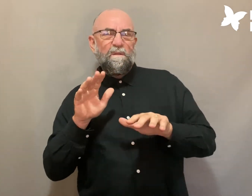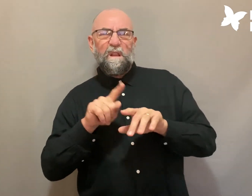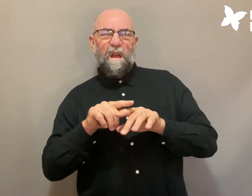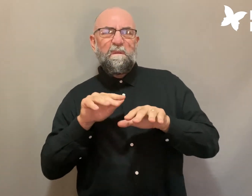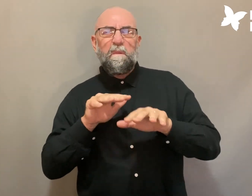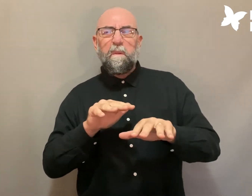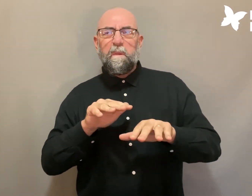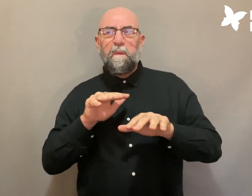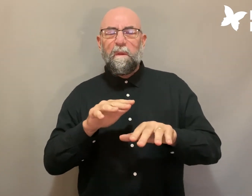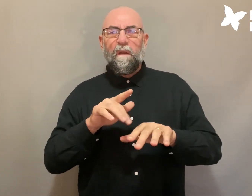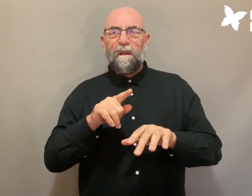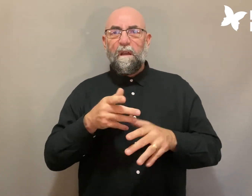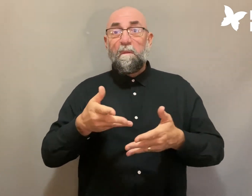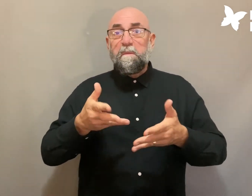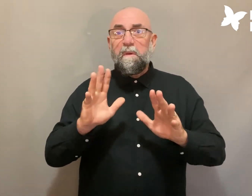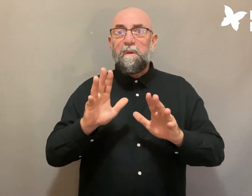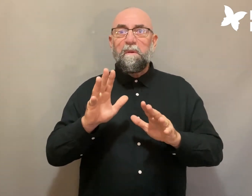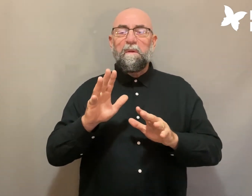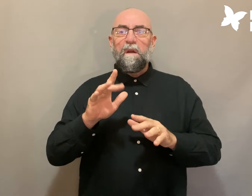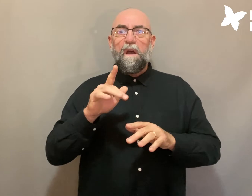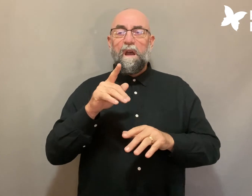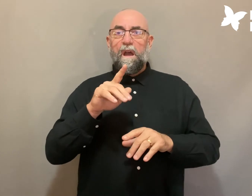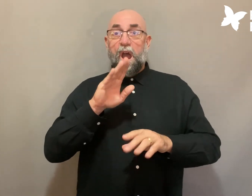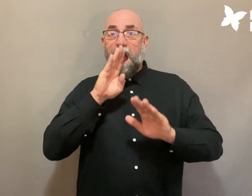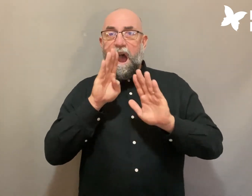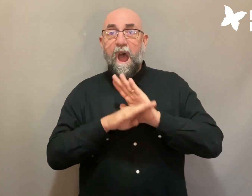their face, behind their back, online.